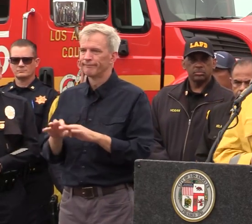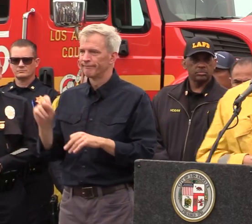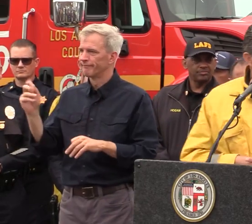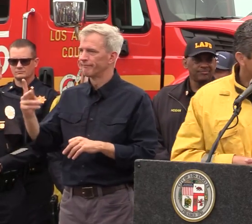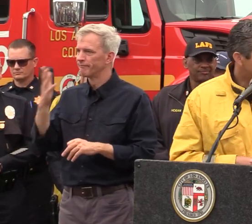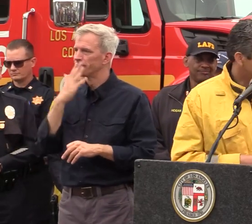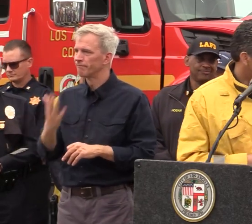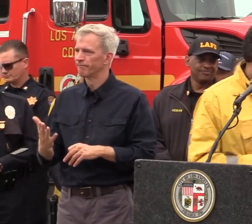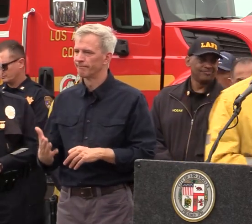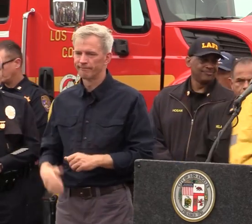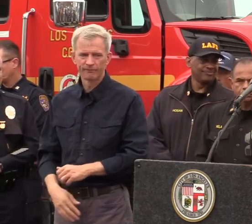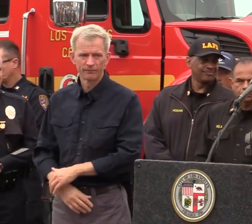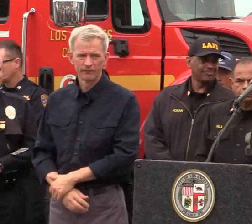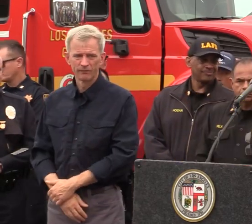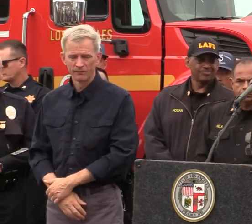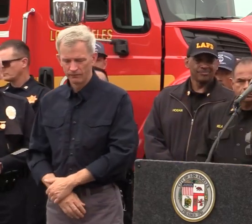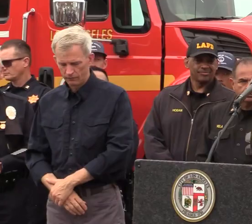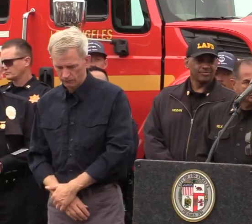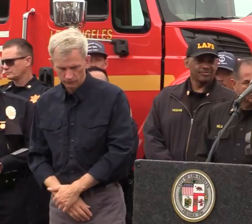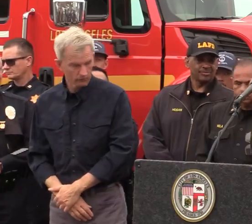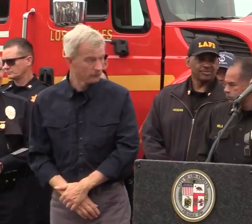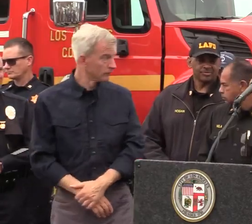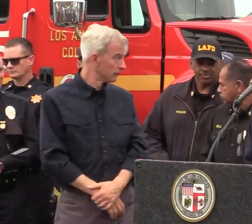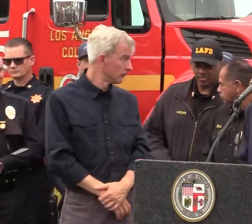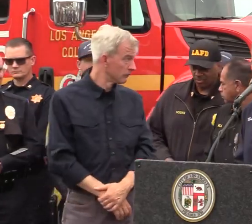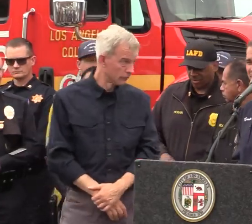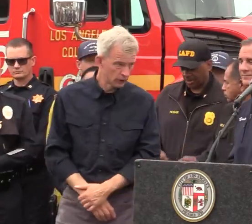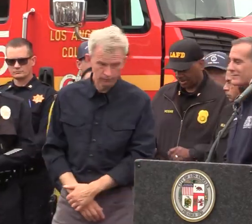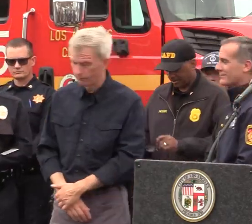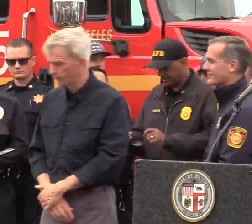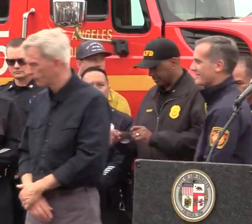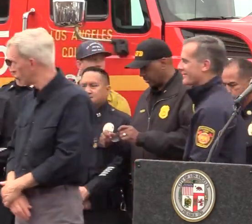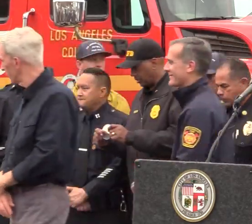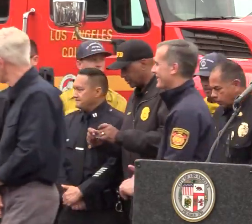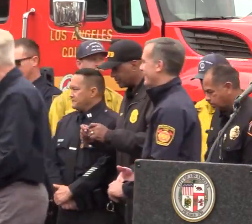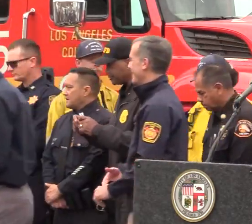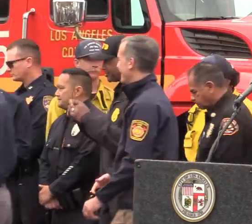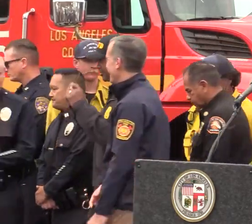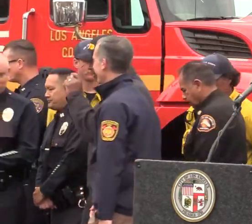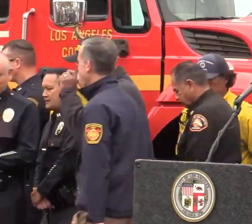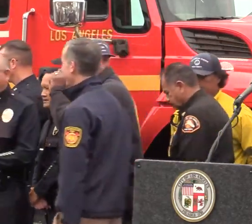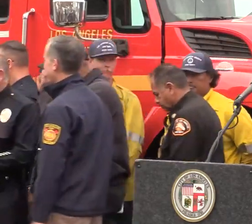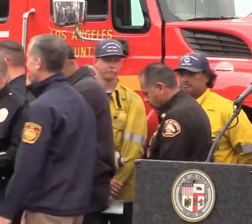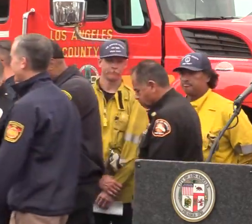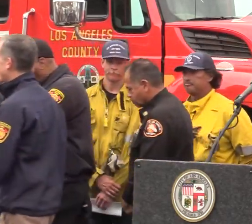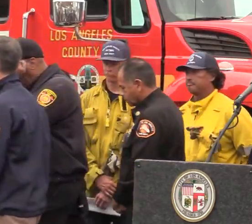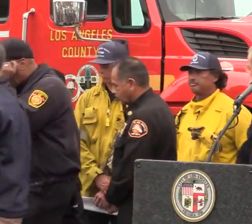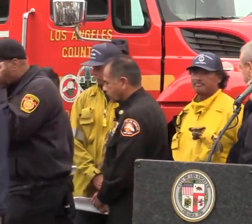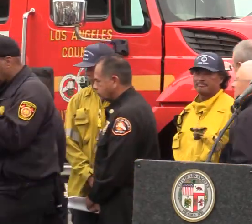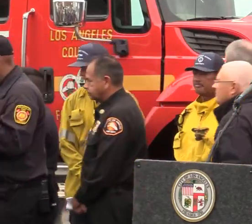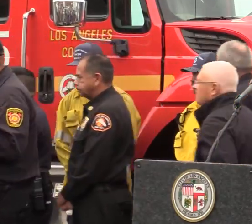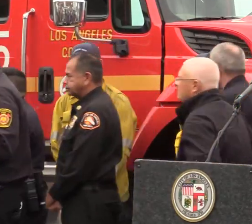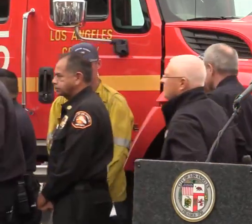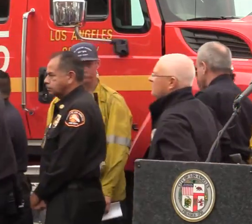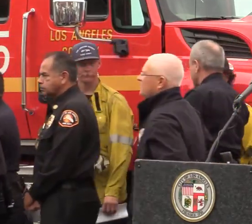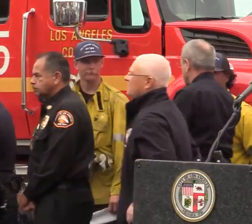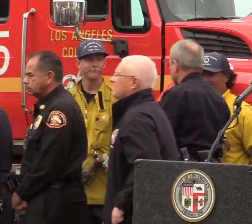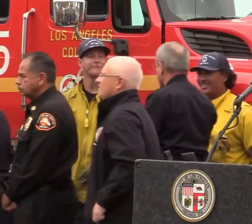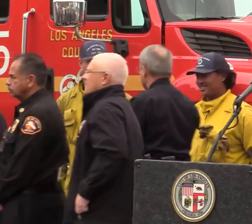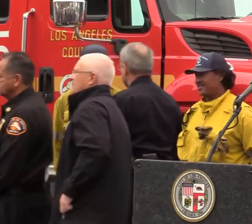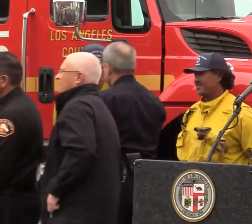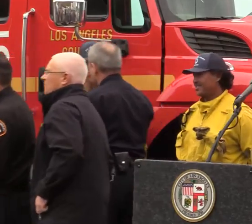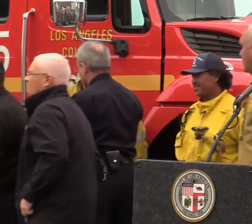you all. We have over 20,000 signatures. Please help us press. Check out Venice. Please save Will Rogers. Help us, Mayor